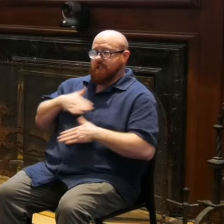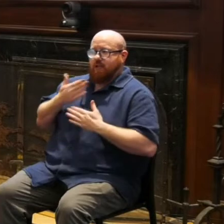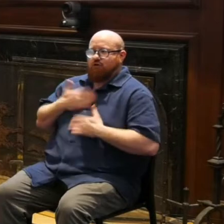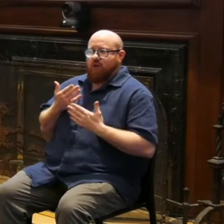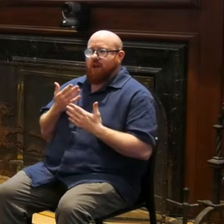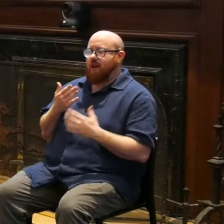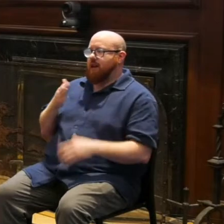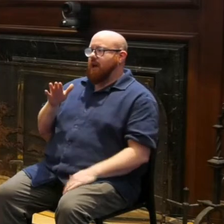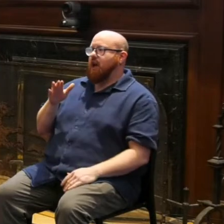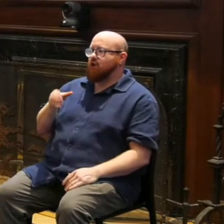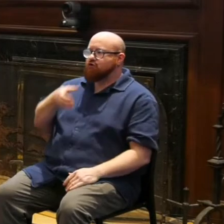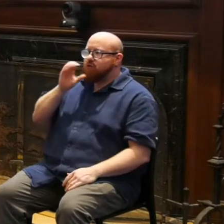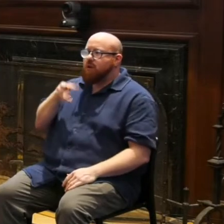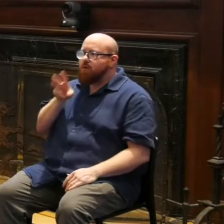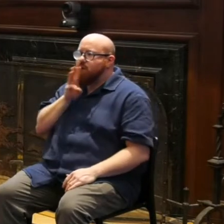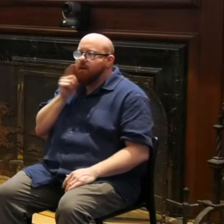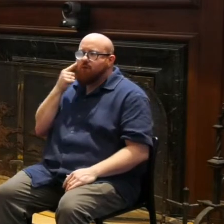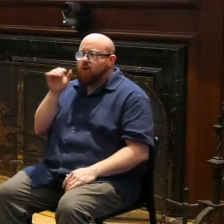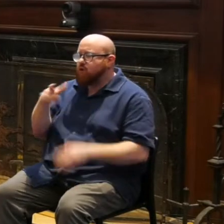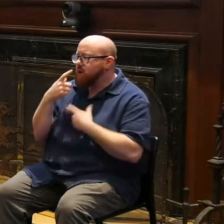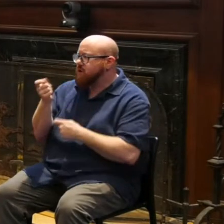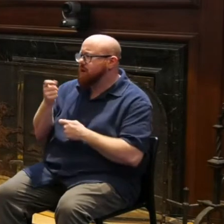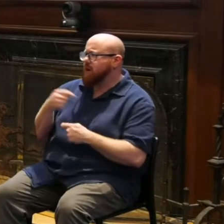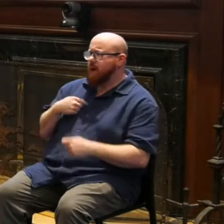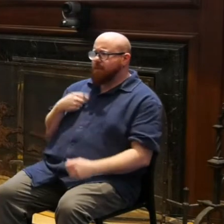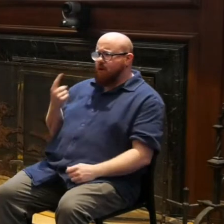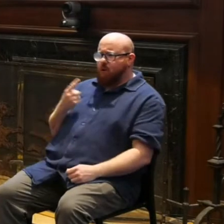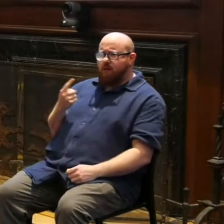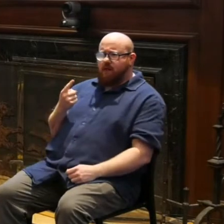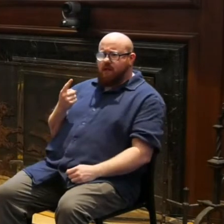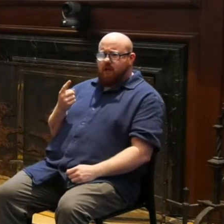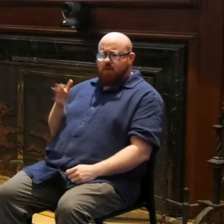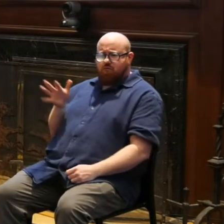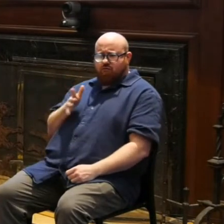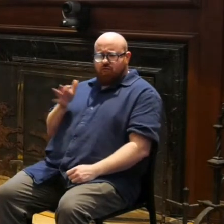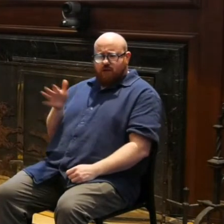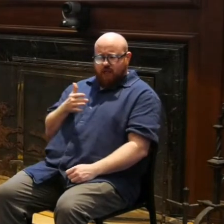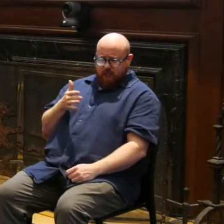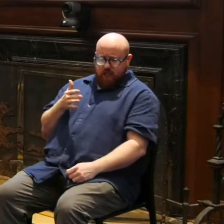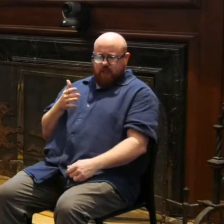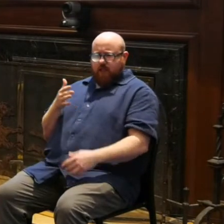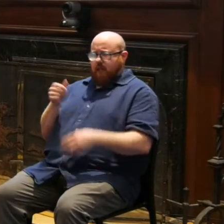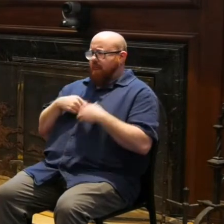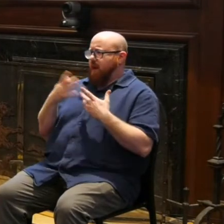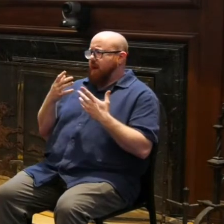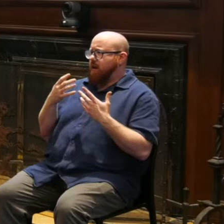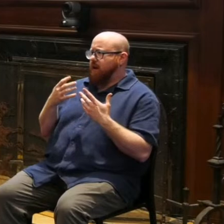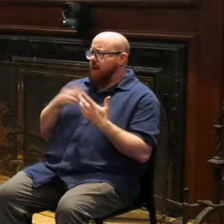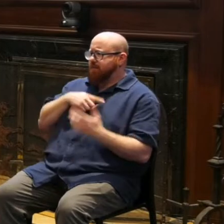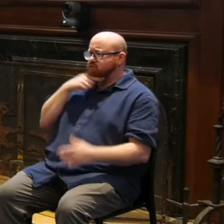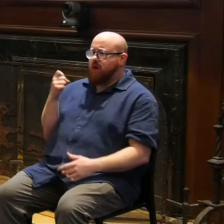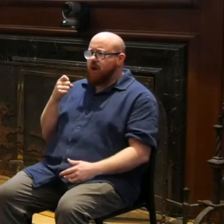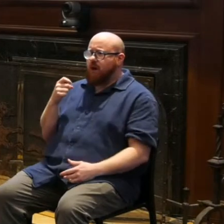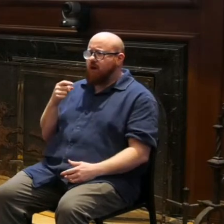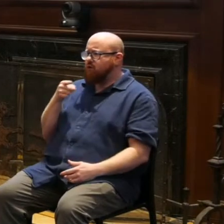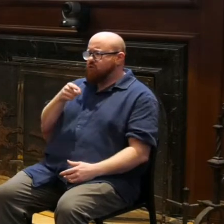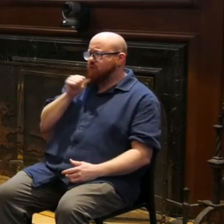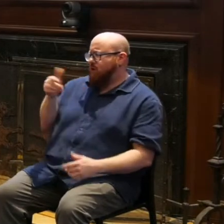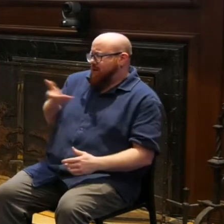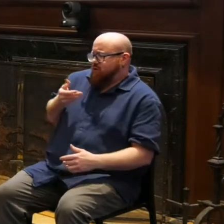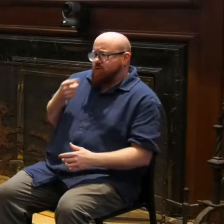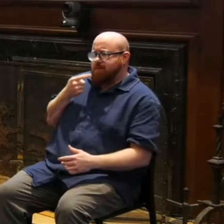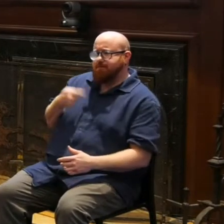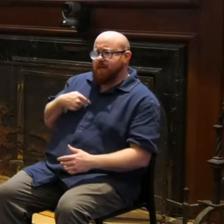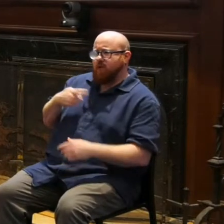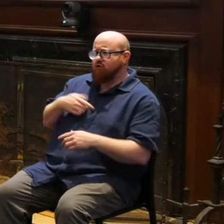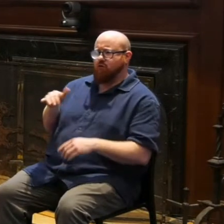of water for your parched interest. Was I merely an arid breeze drying you out? I don't get an introduction. You refuse to look my way. Your